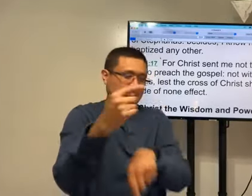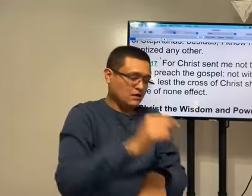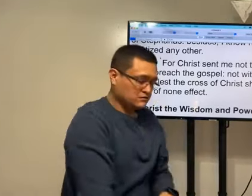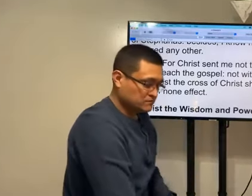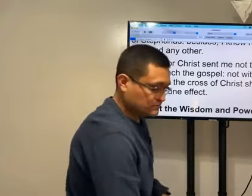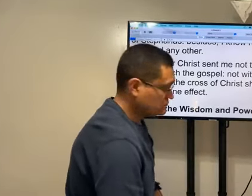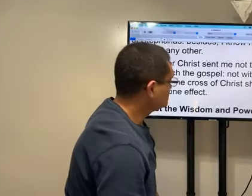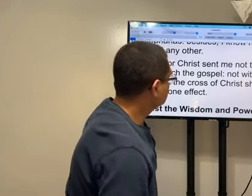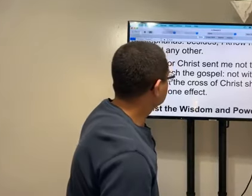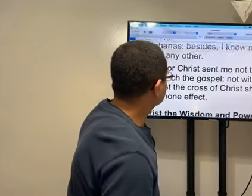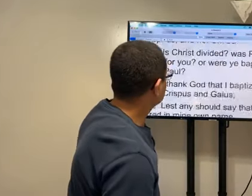So let me back up.